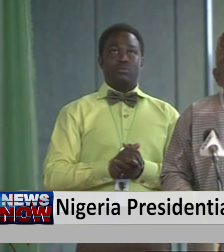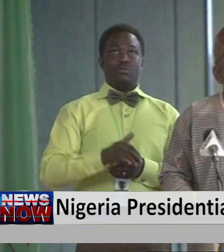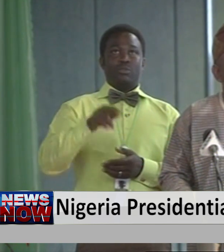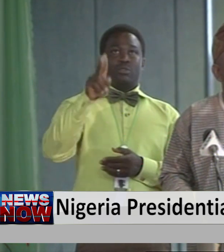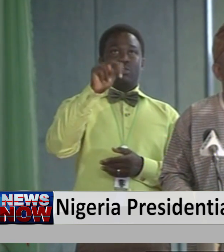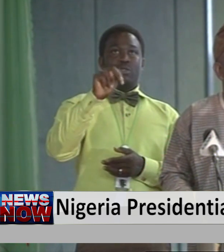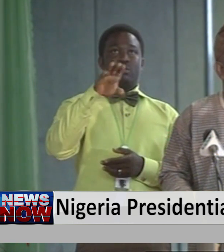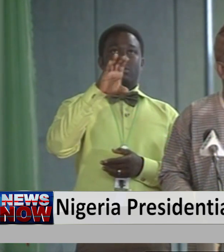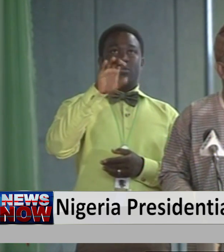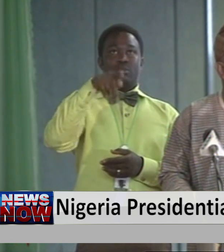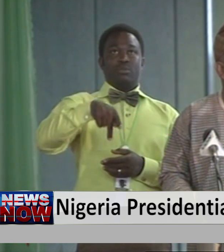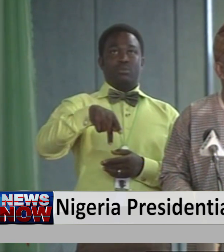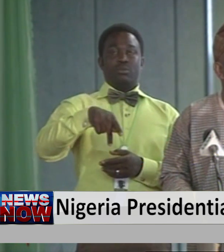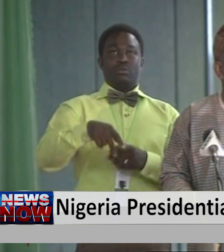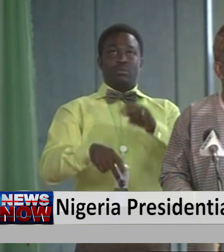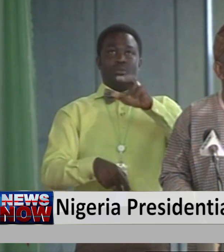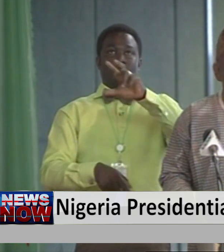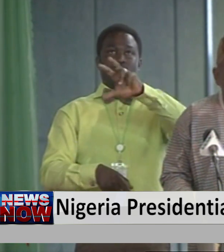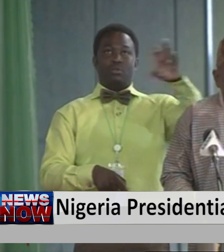NCP,